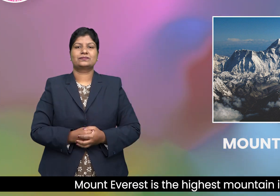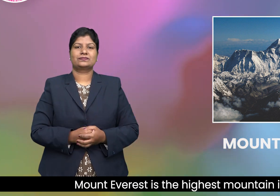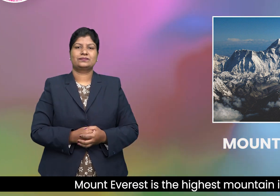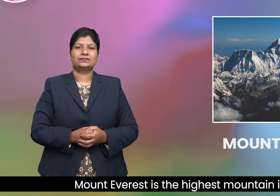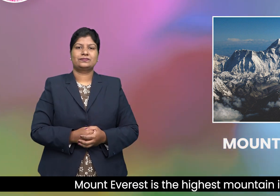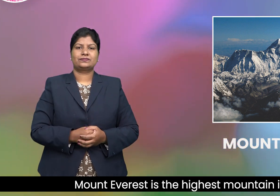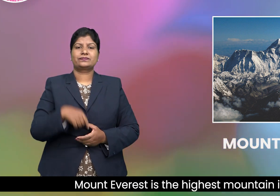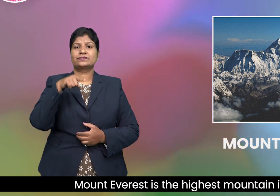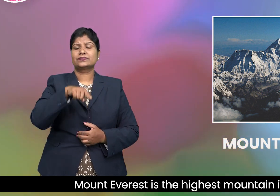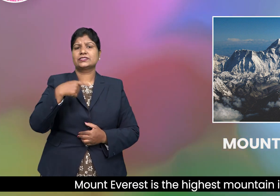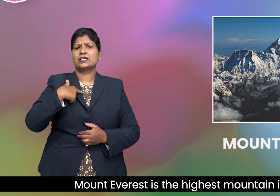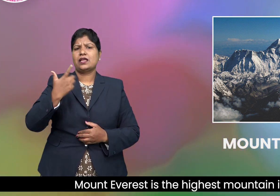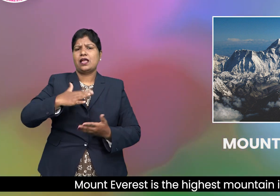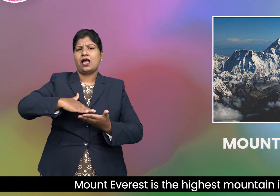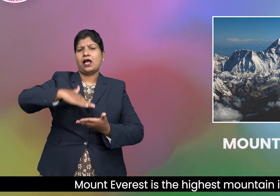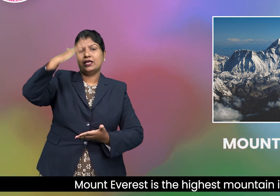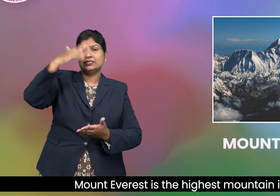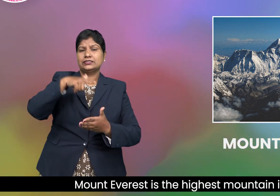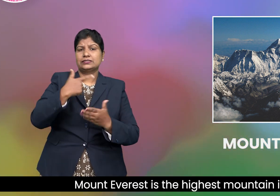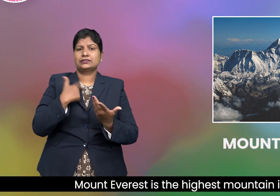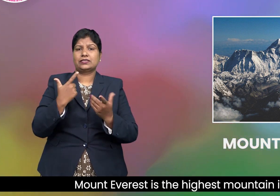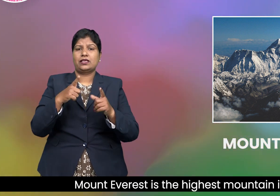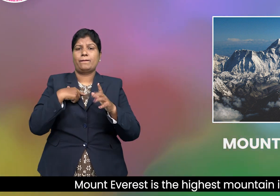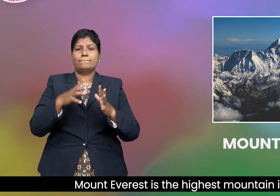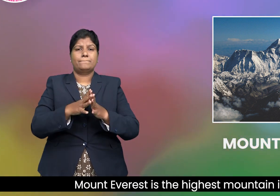is the highest mountain in the world